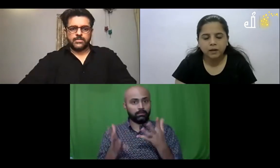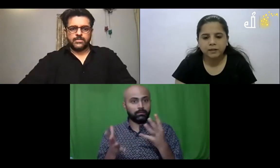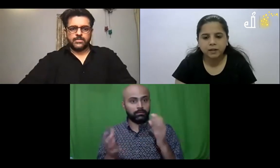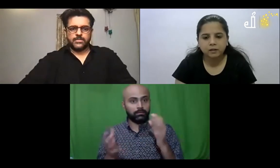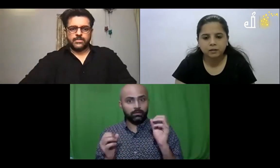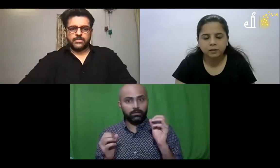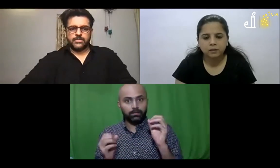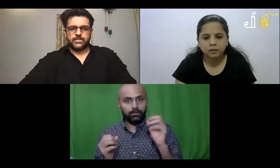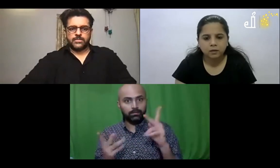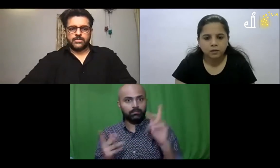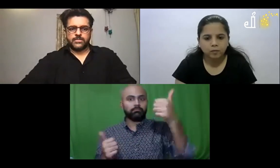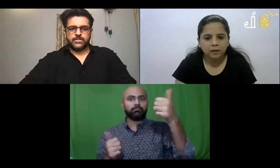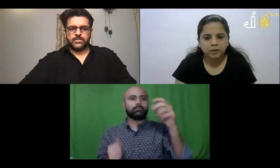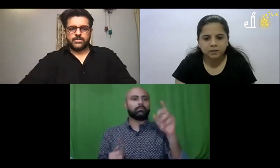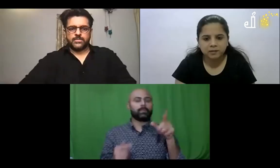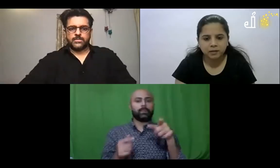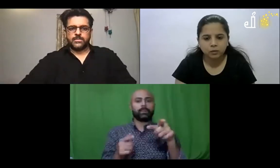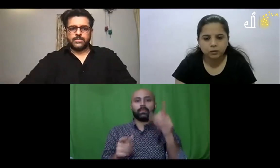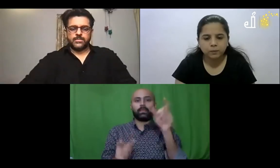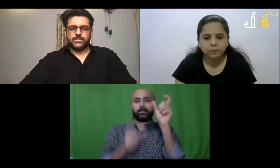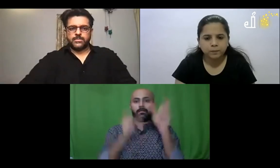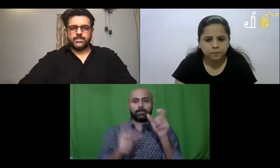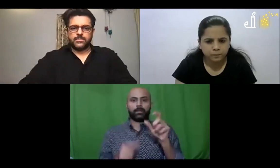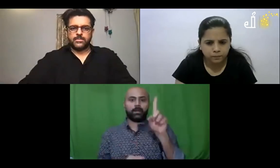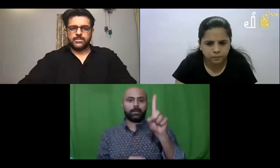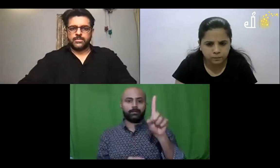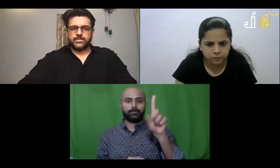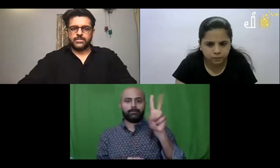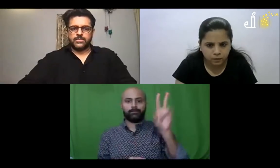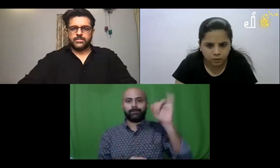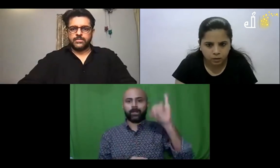Okay, I think we have the results now.